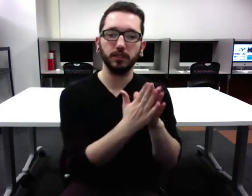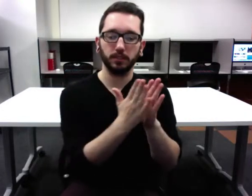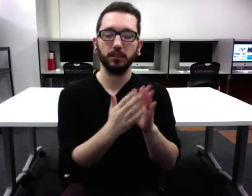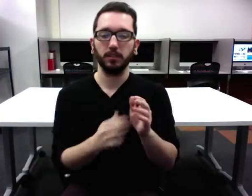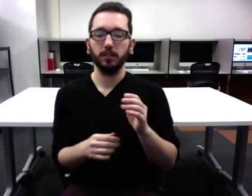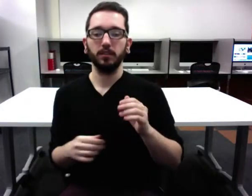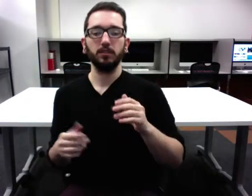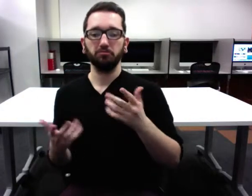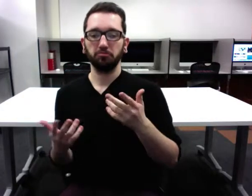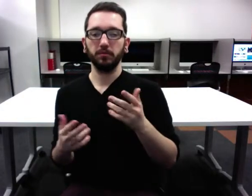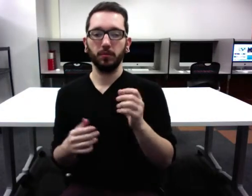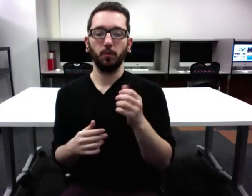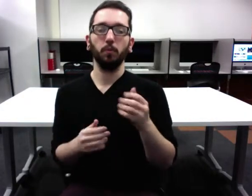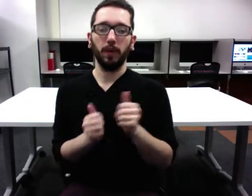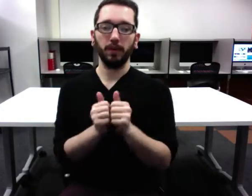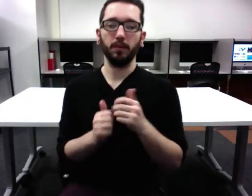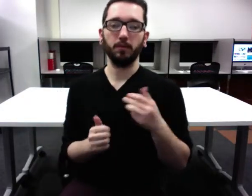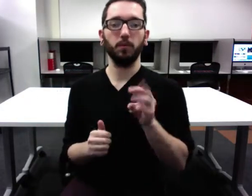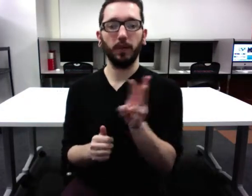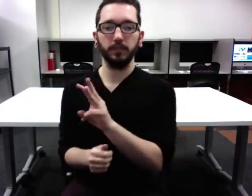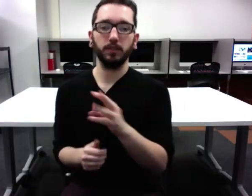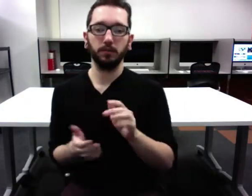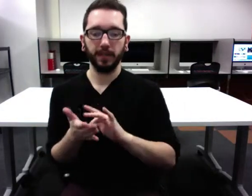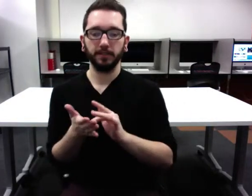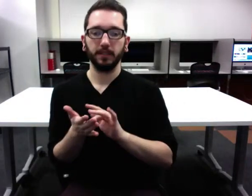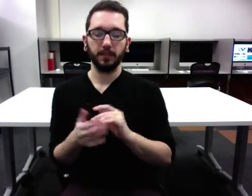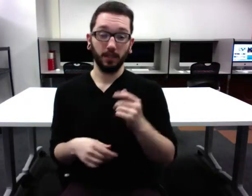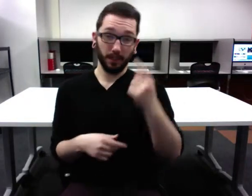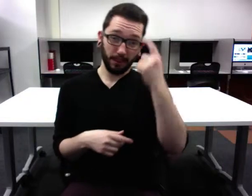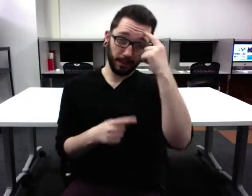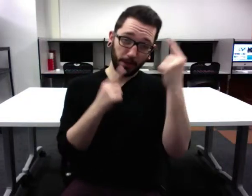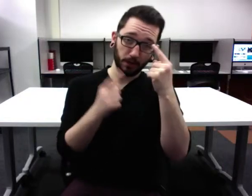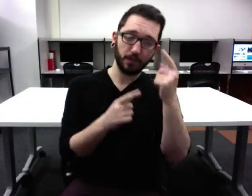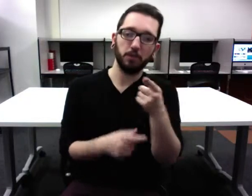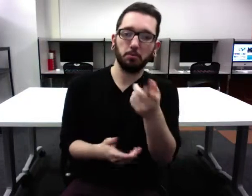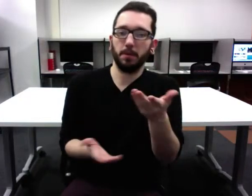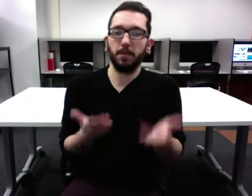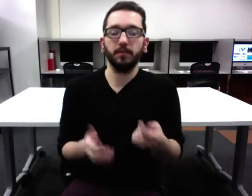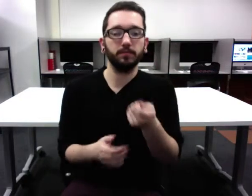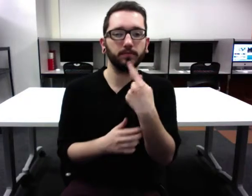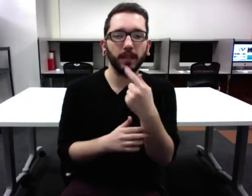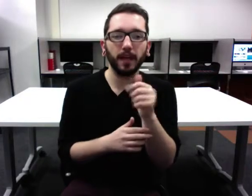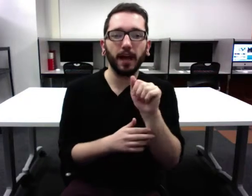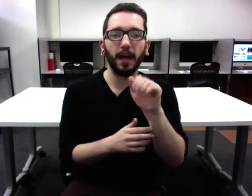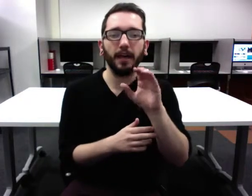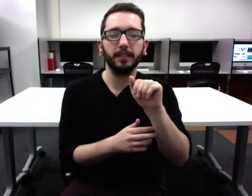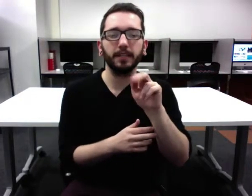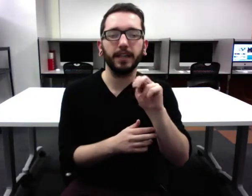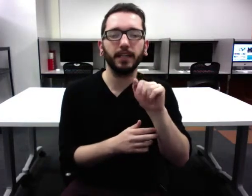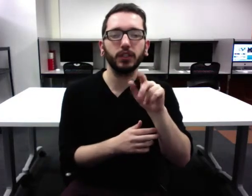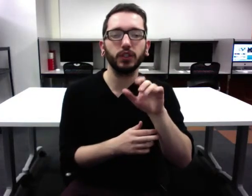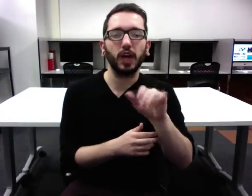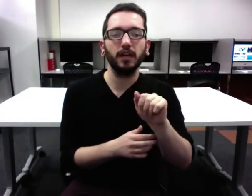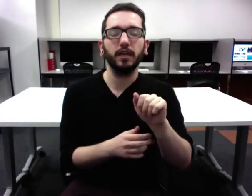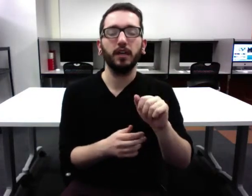you may do that if you take any herbal supplements like ginkgo biloba or echinacea to prevent the onset of a cold. And